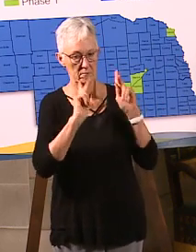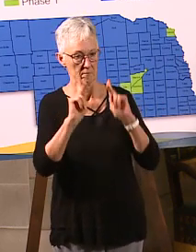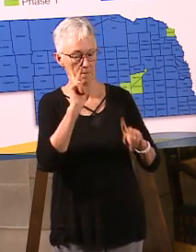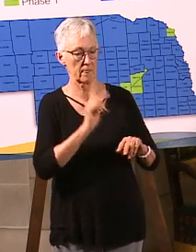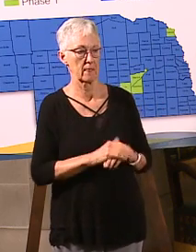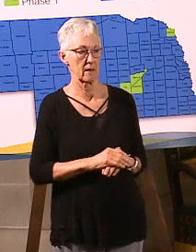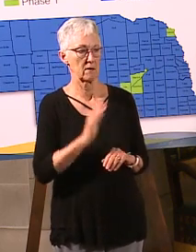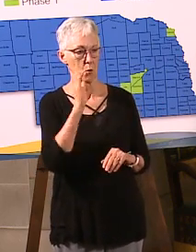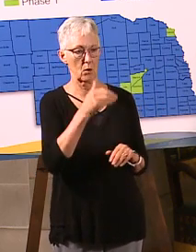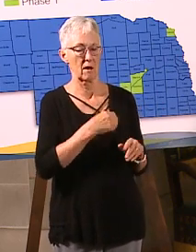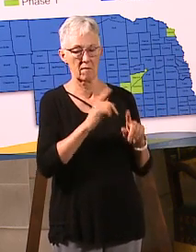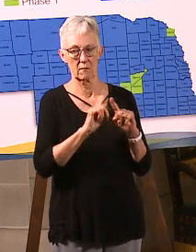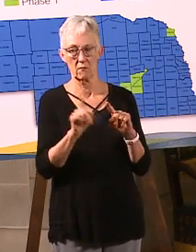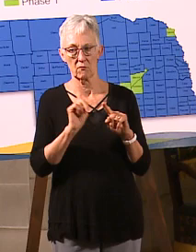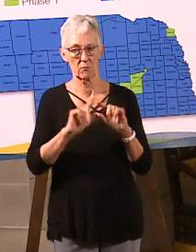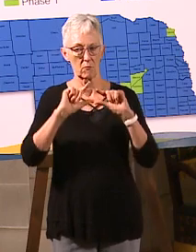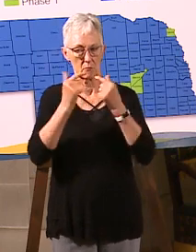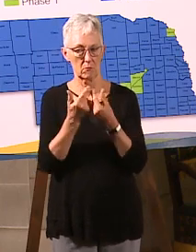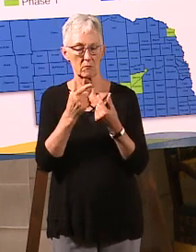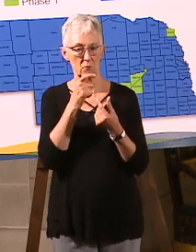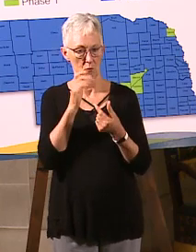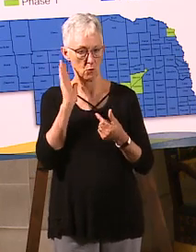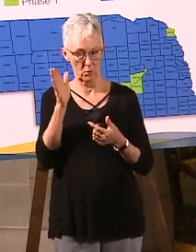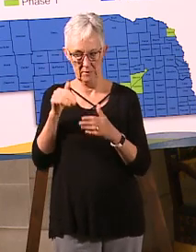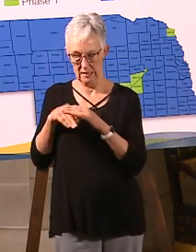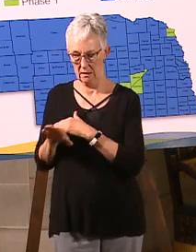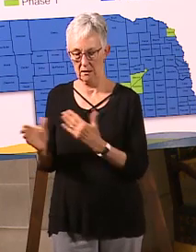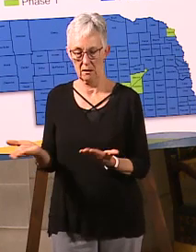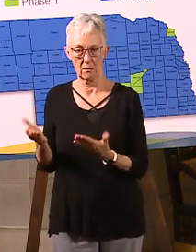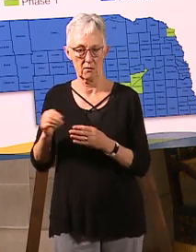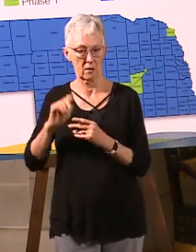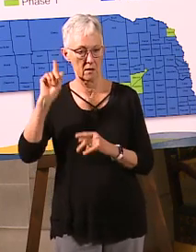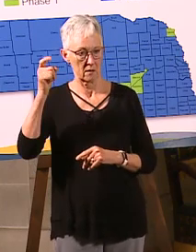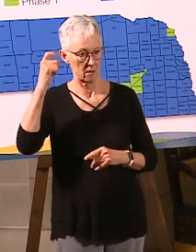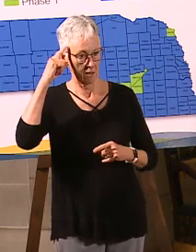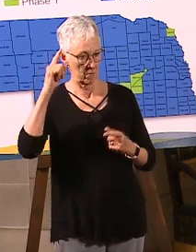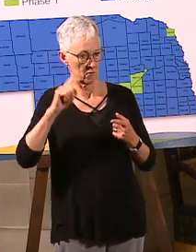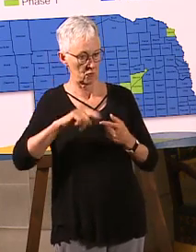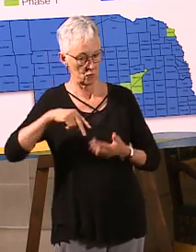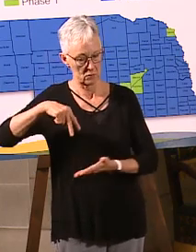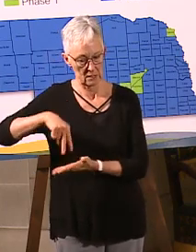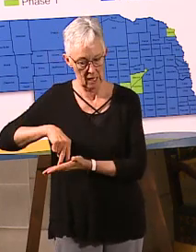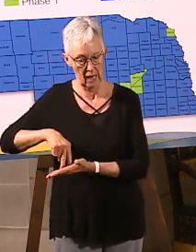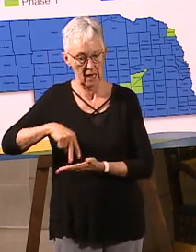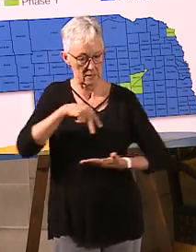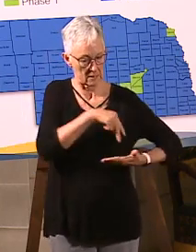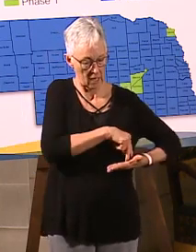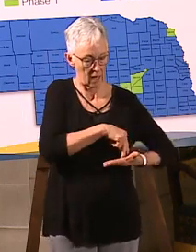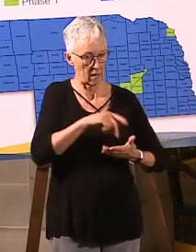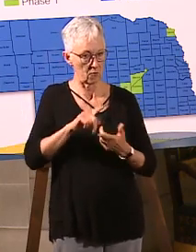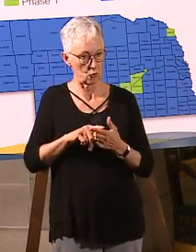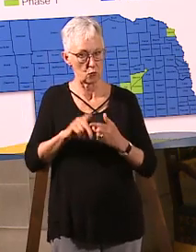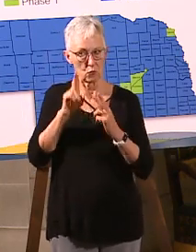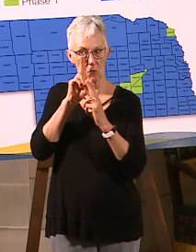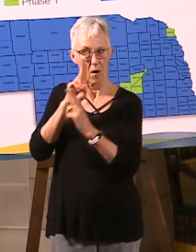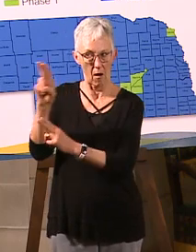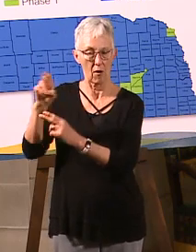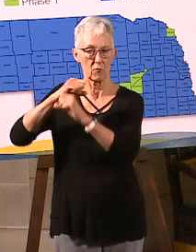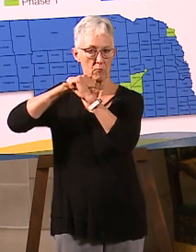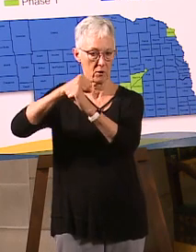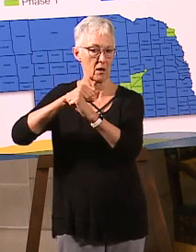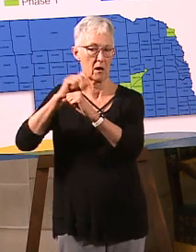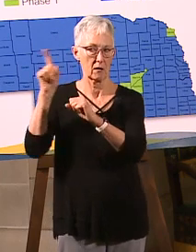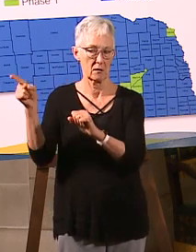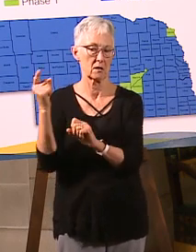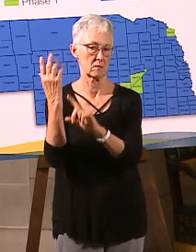standing watch here in the Capitol. So please remember our fallen on Memorial Day. For next week, the